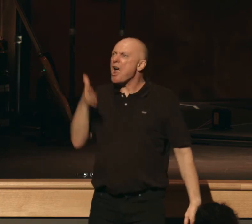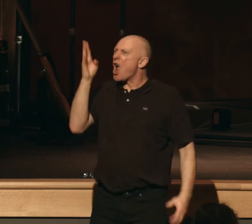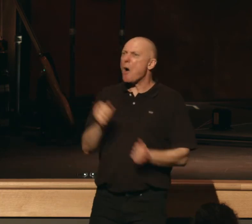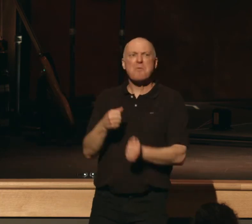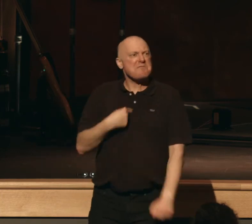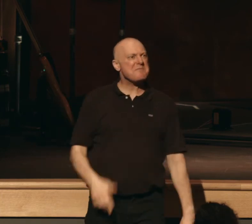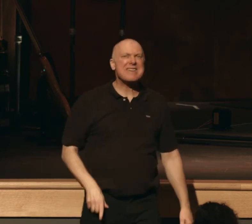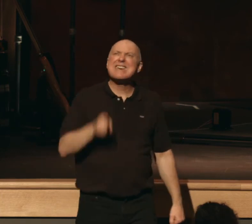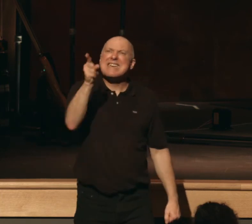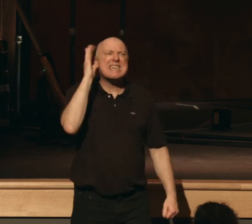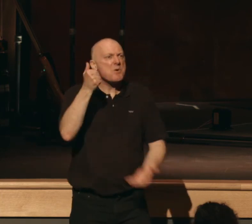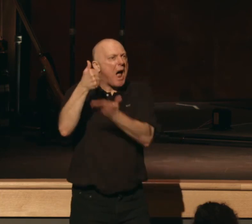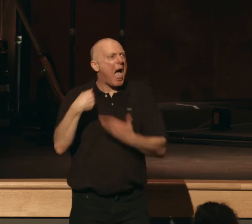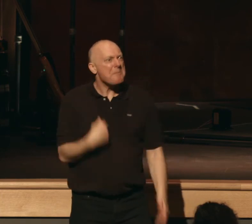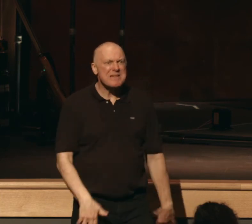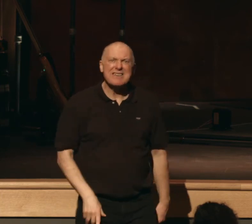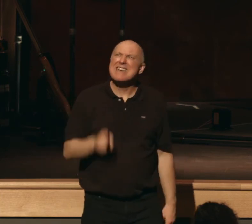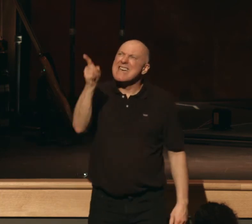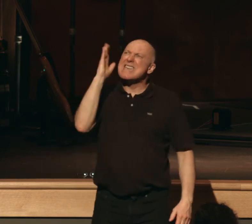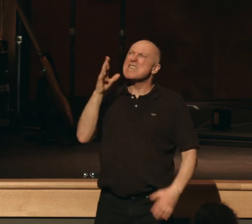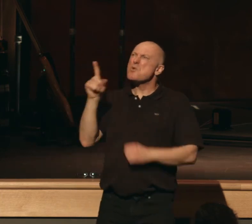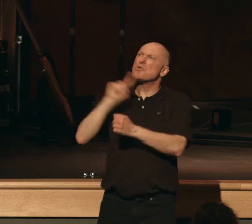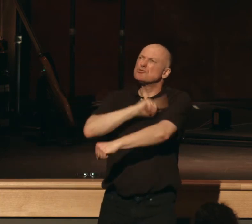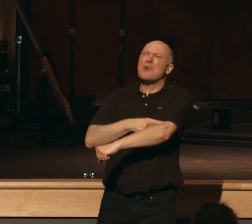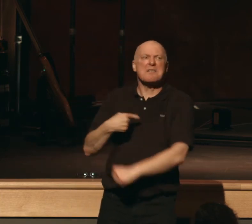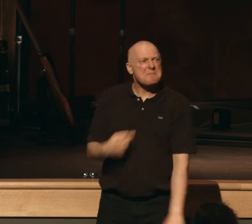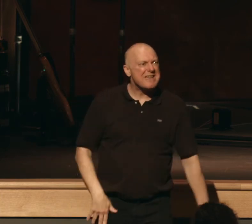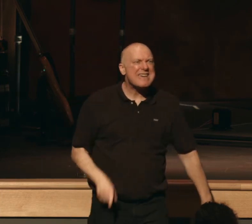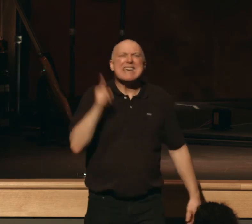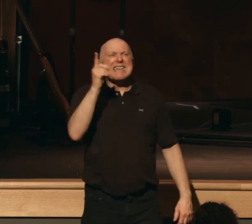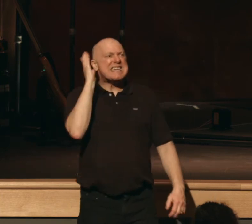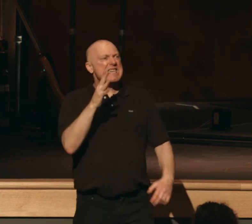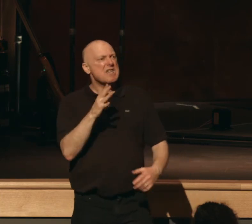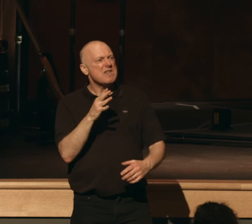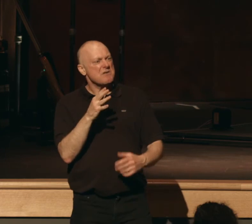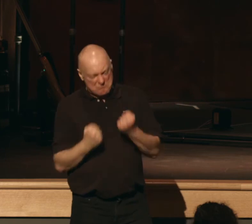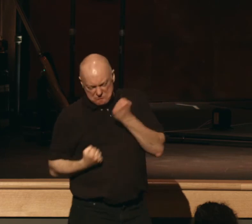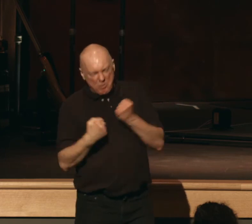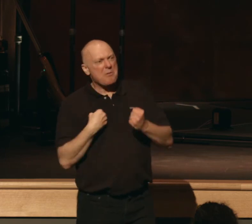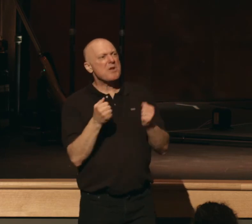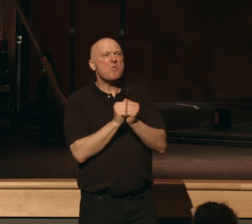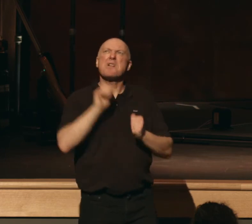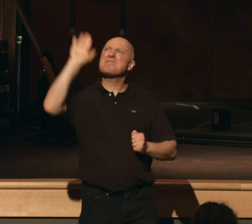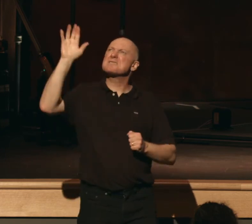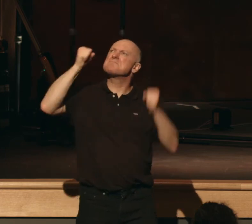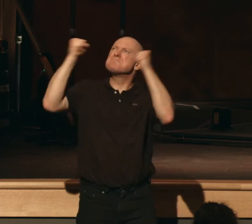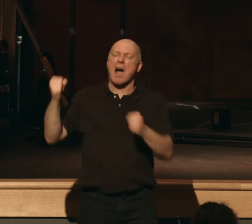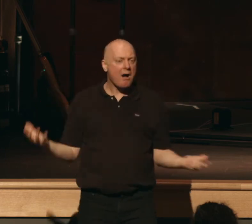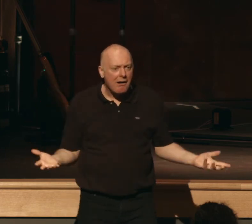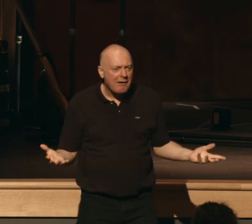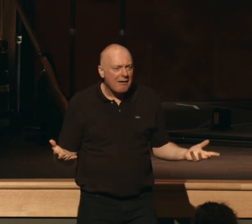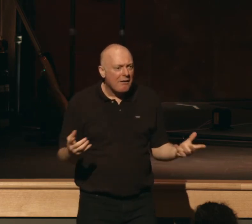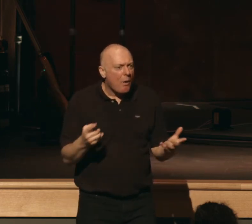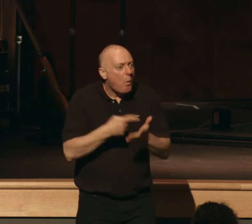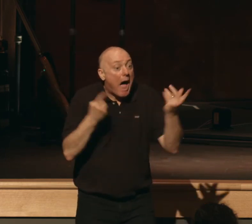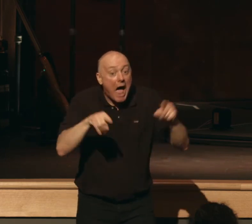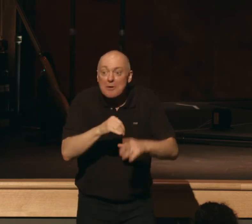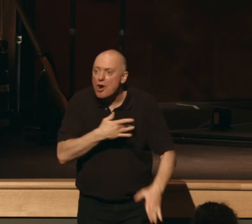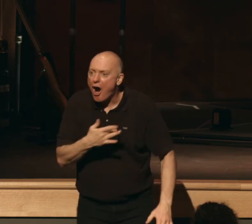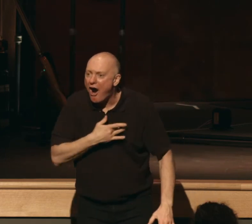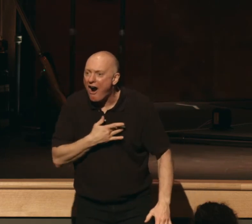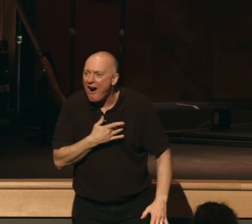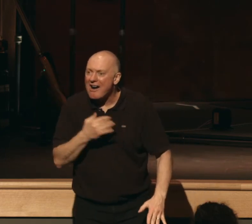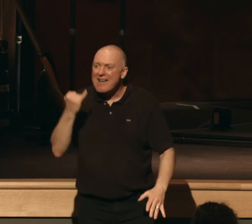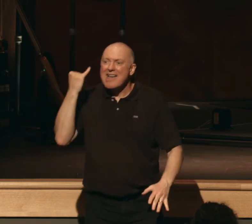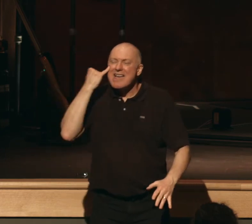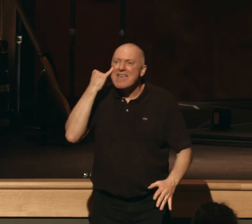is with me and he's going to help me and he's going to strengthen me and he's going to hold me up with his righteous right hand. What would happen in our hearts if we